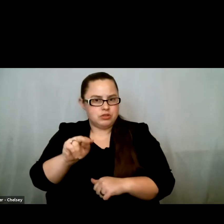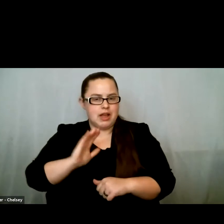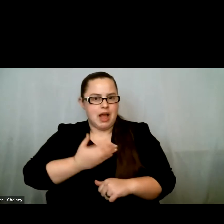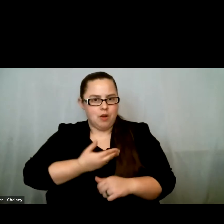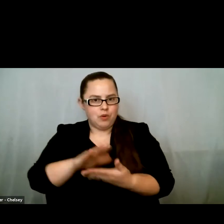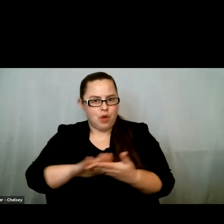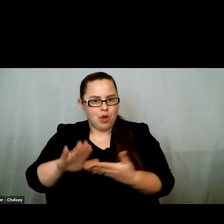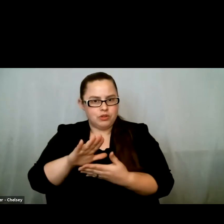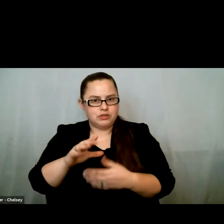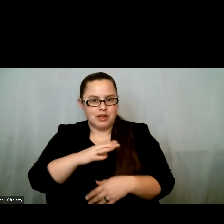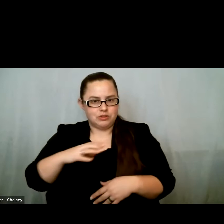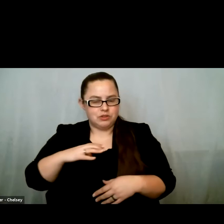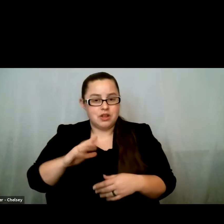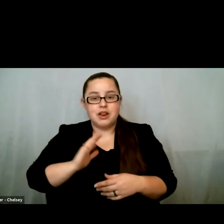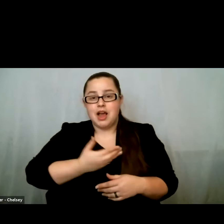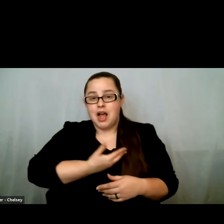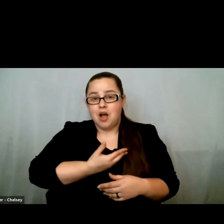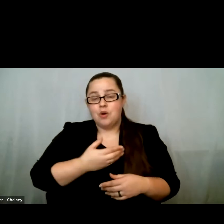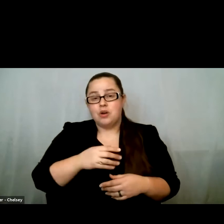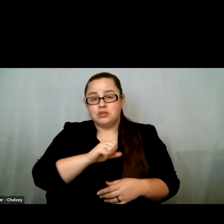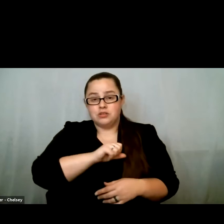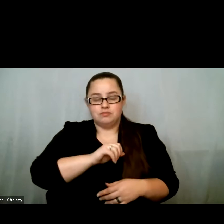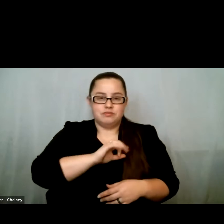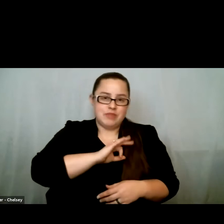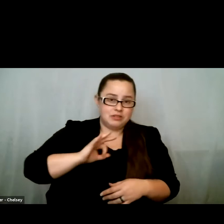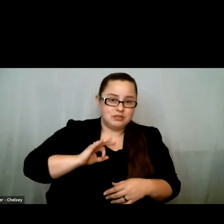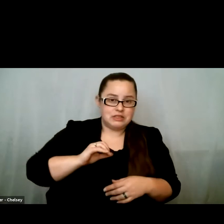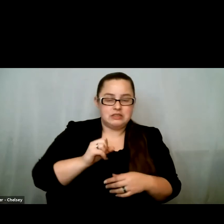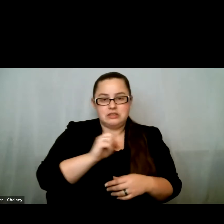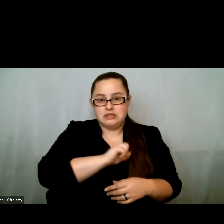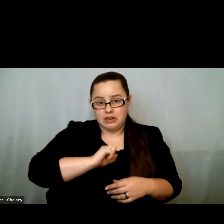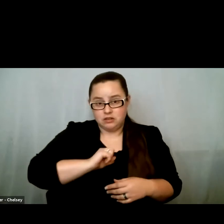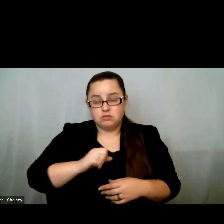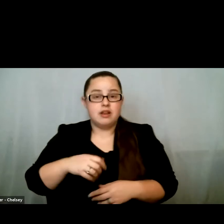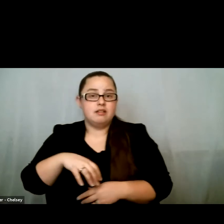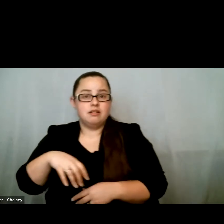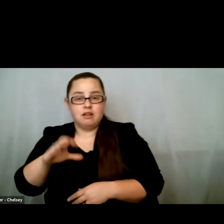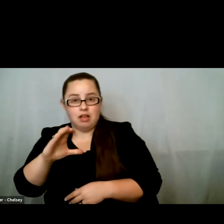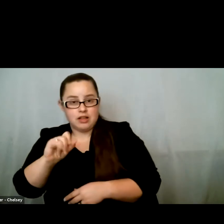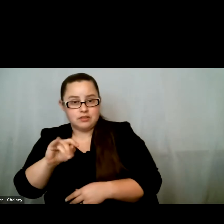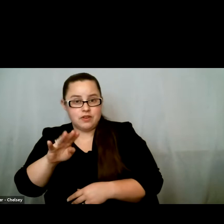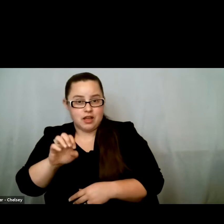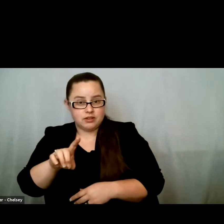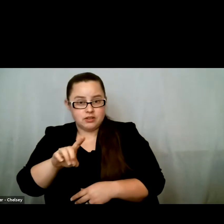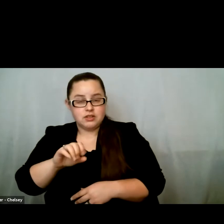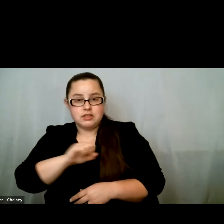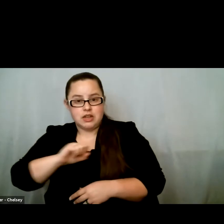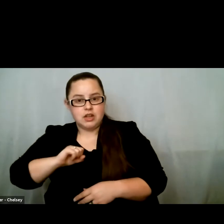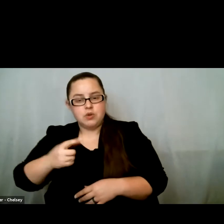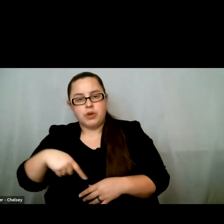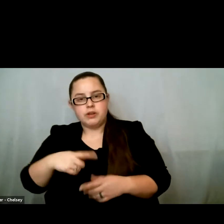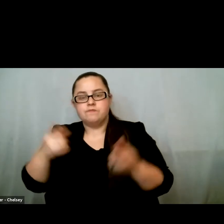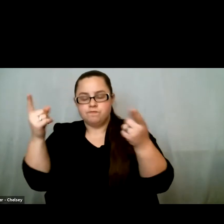and our classified state senate has also passed a resolution condemning the recent surge in hate